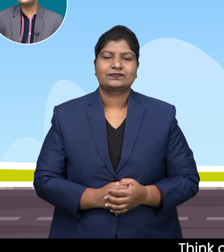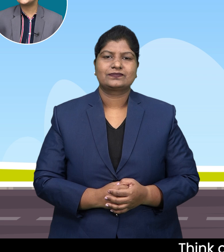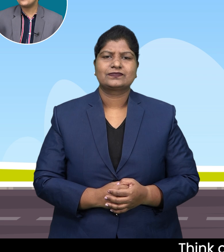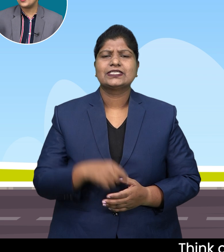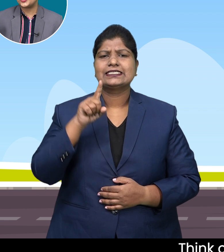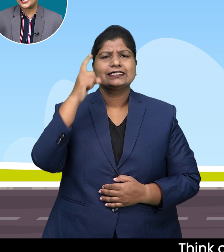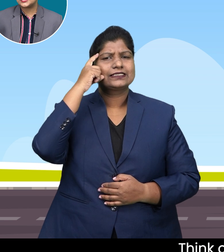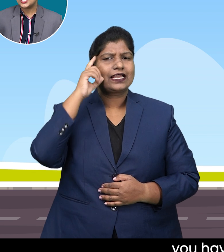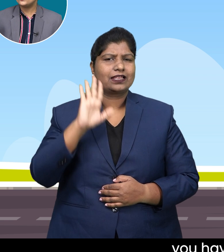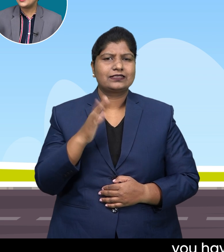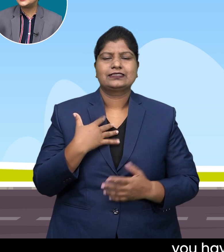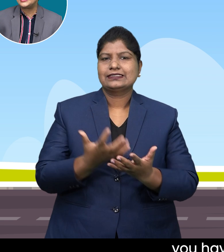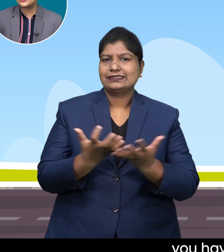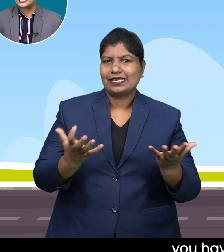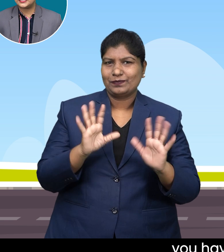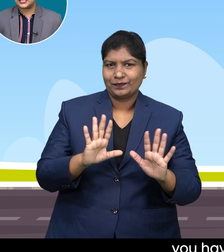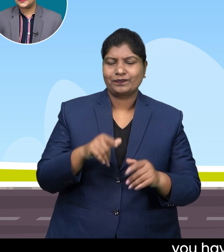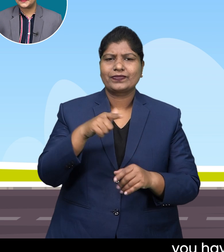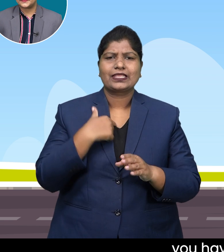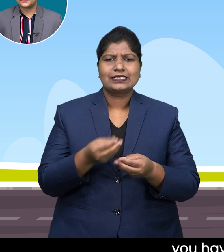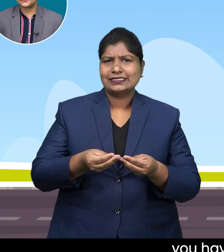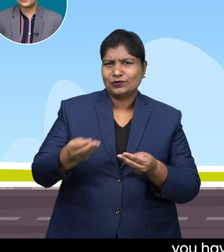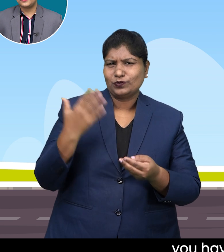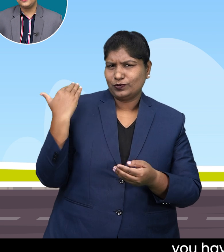Think of some objects you have seen recently.